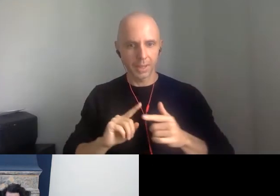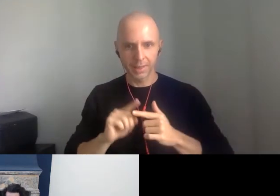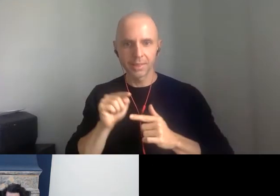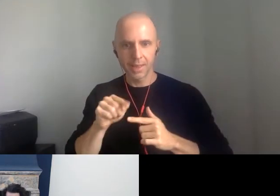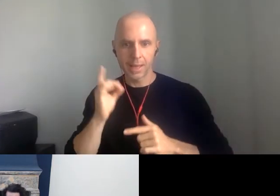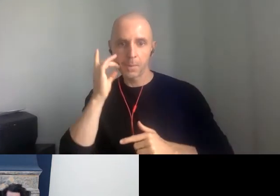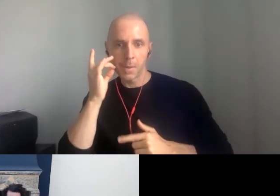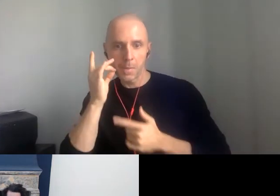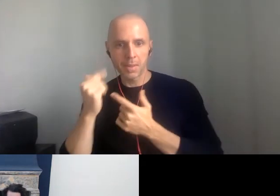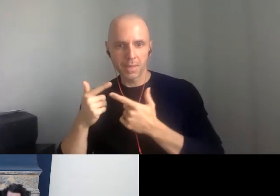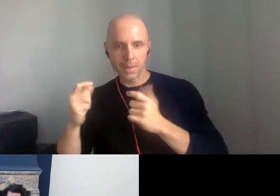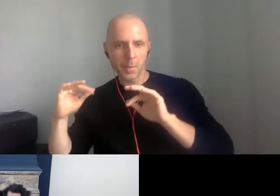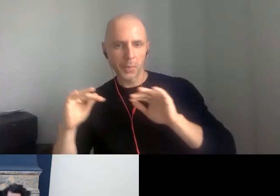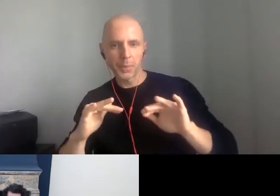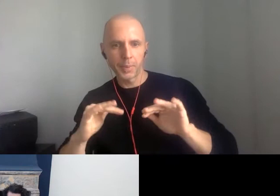removed large-scale bedding.